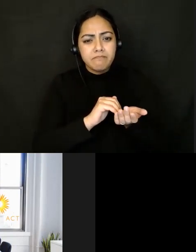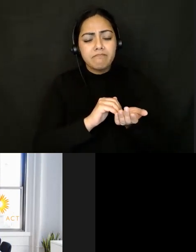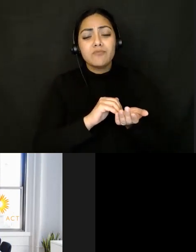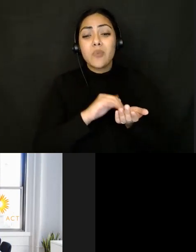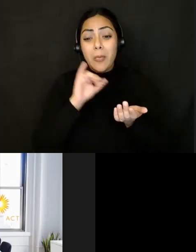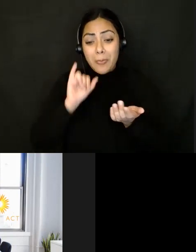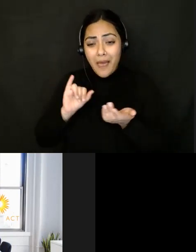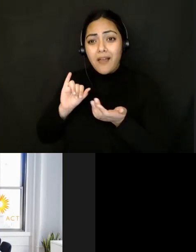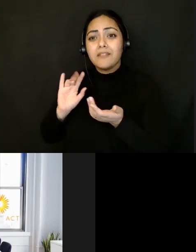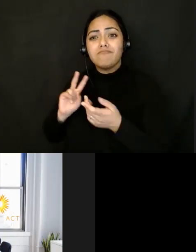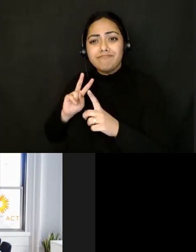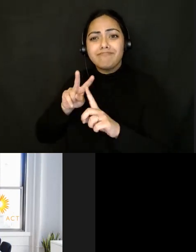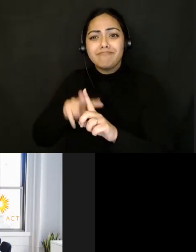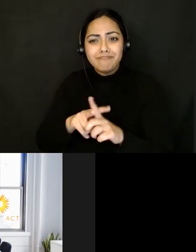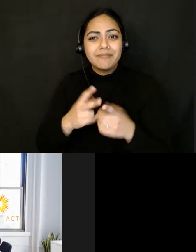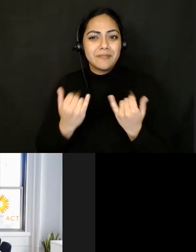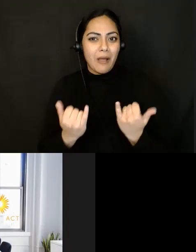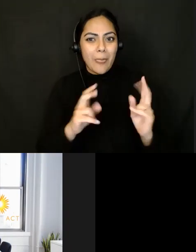themes of this talk as well.